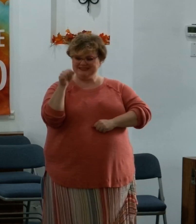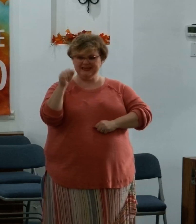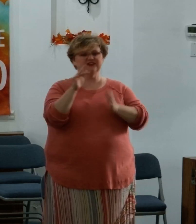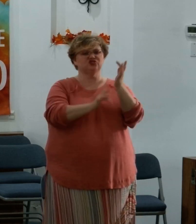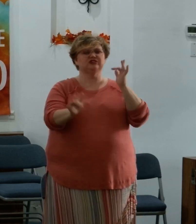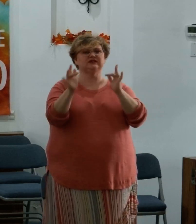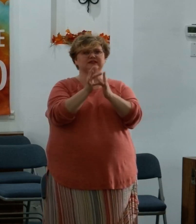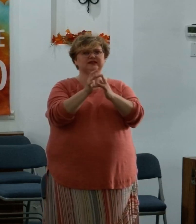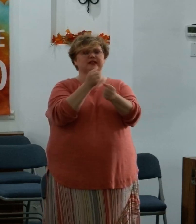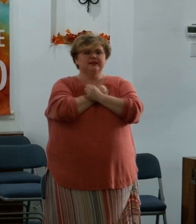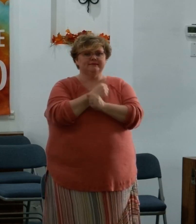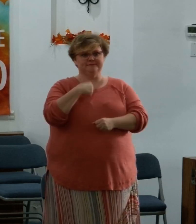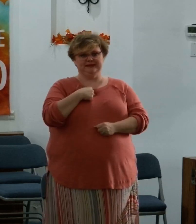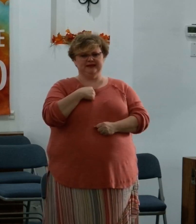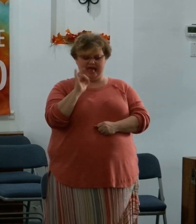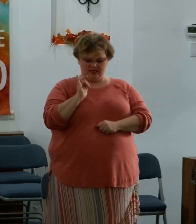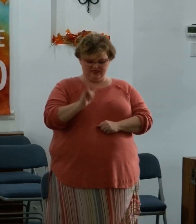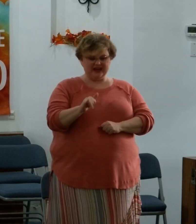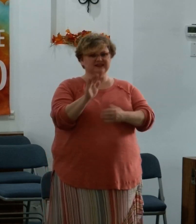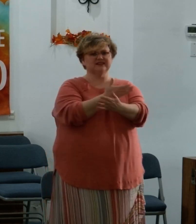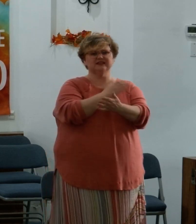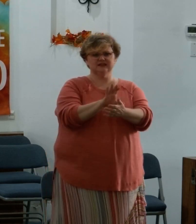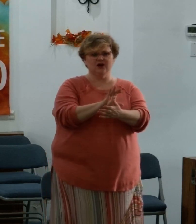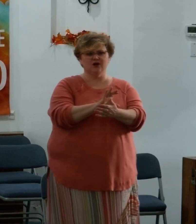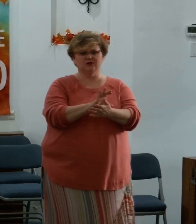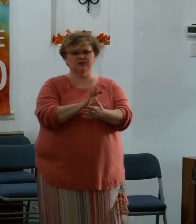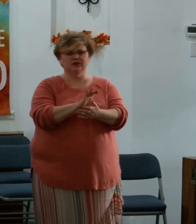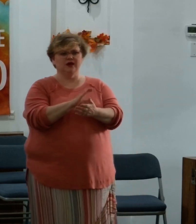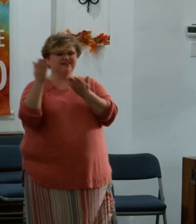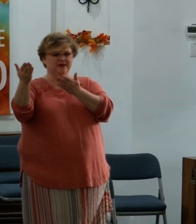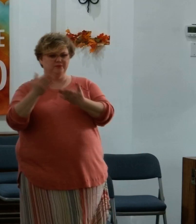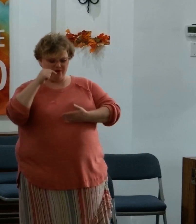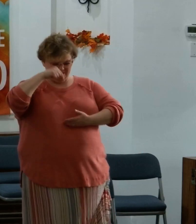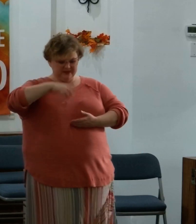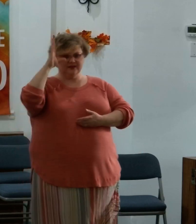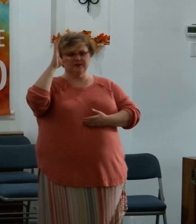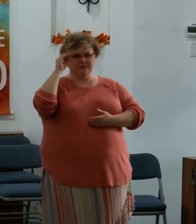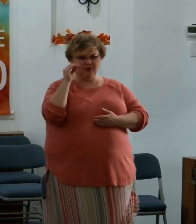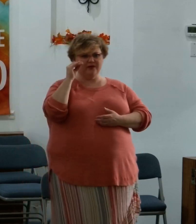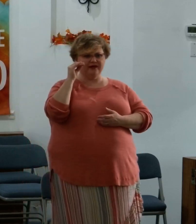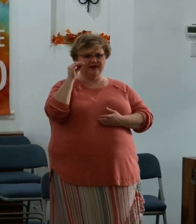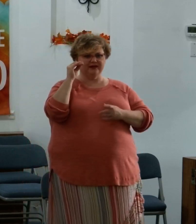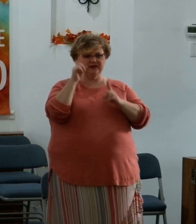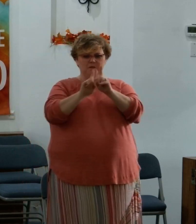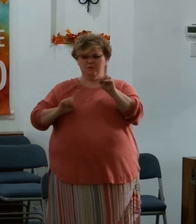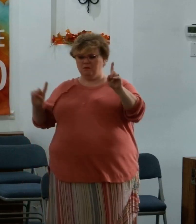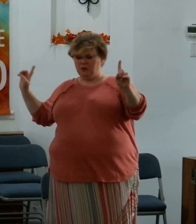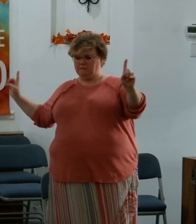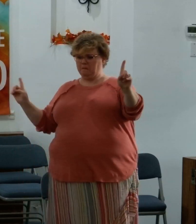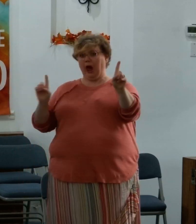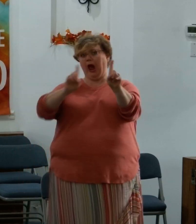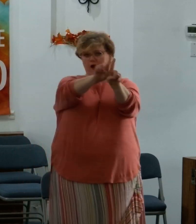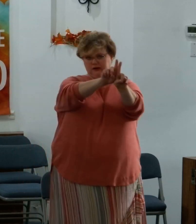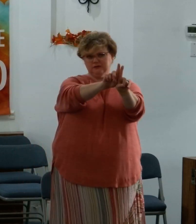And that's the little song that brought this boy back to God when I was prodigal in the slop hog pen way out